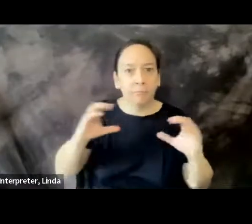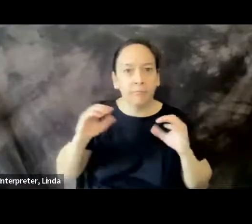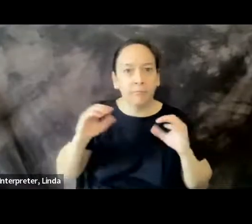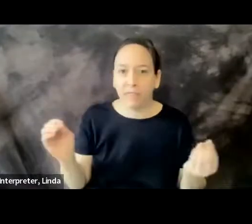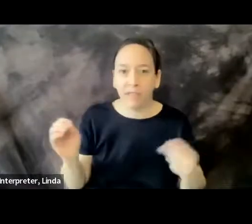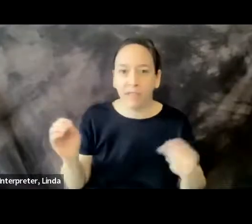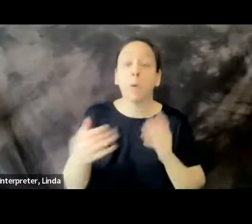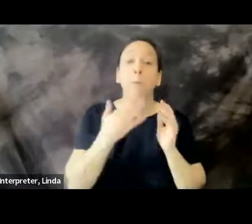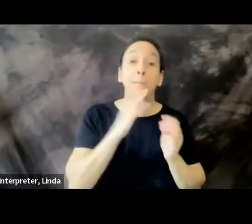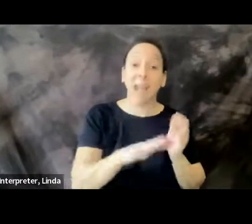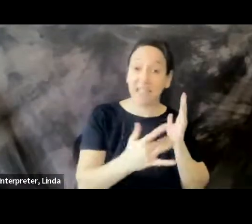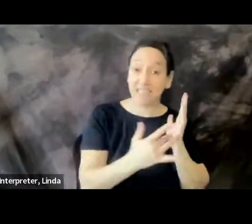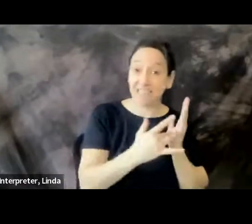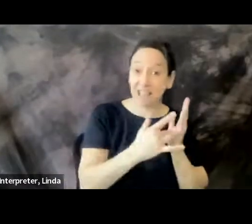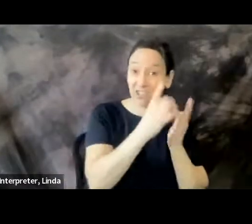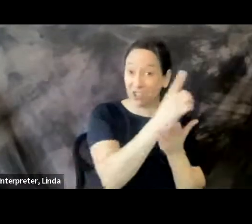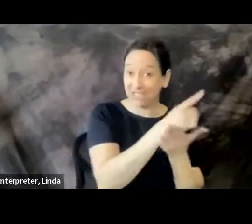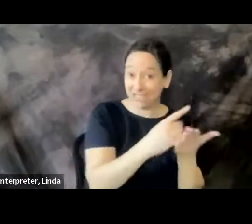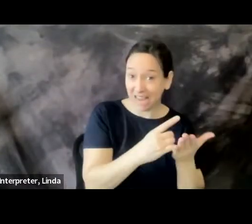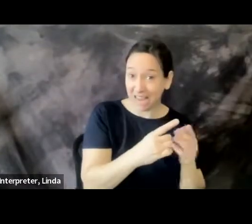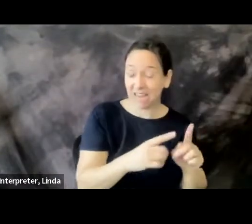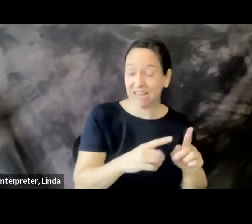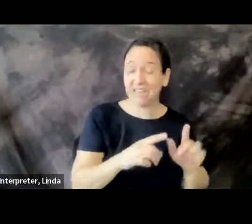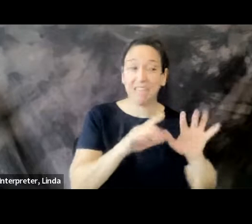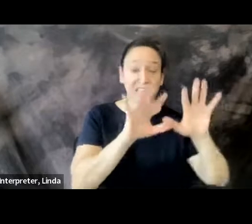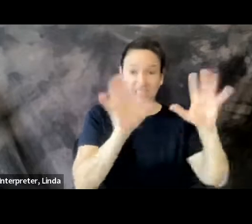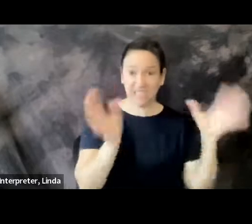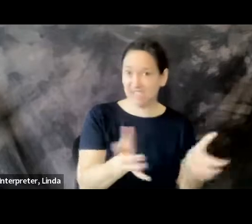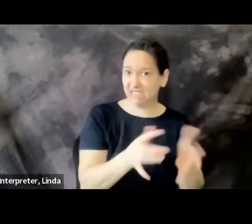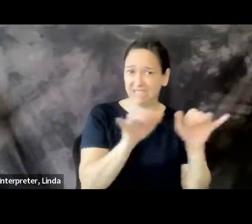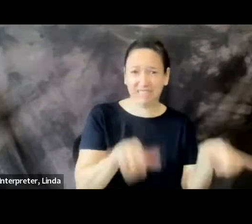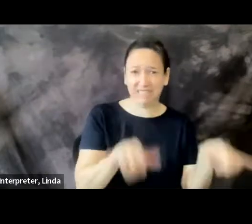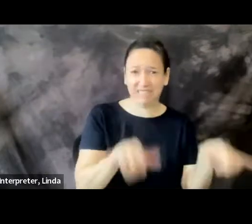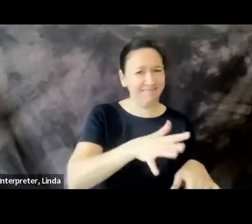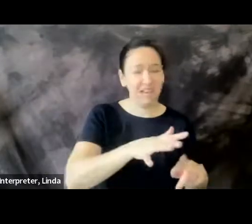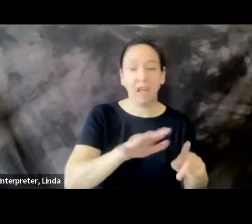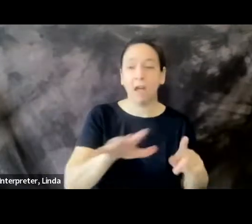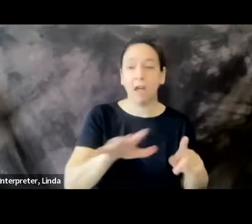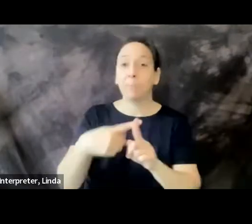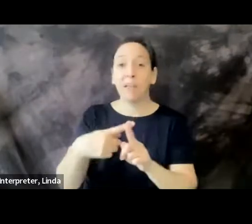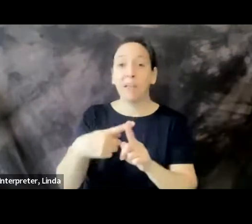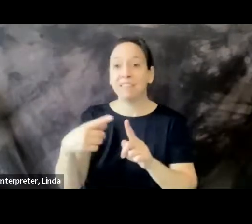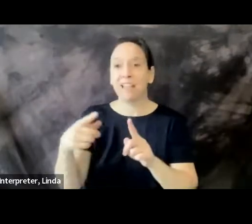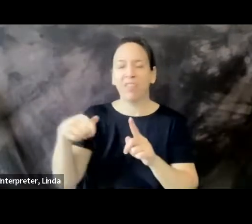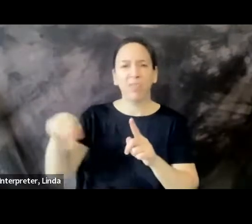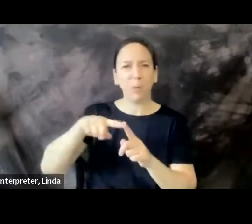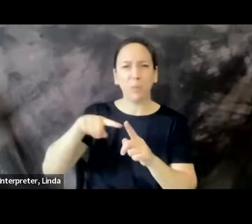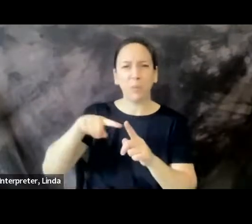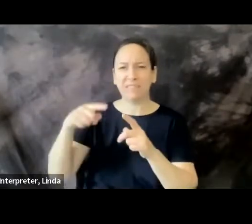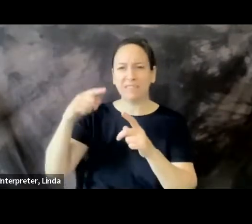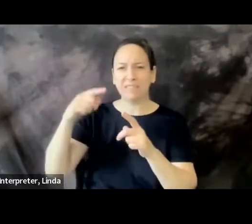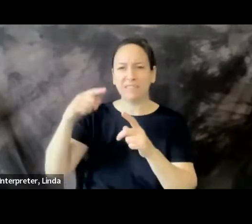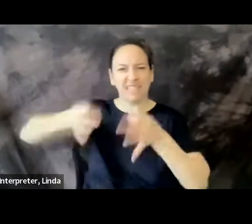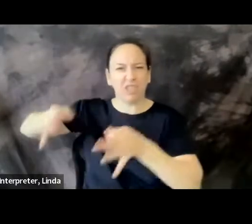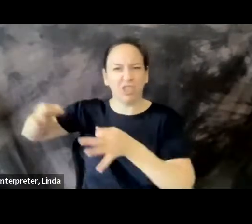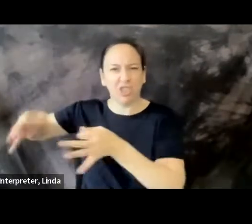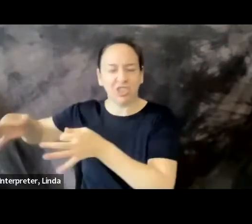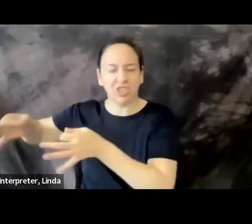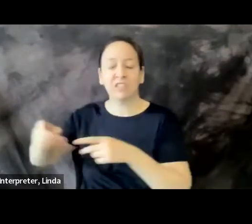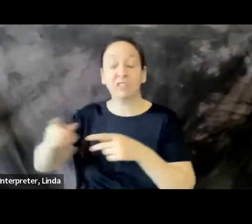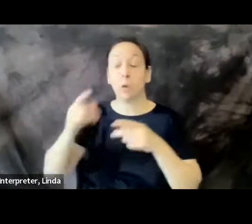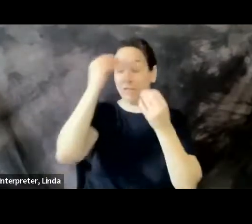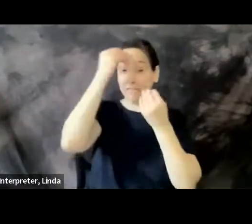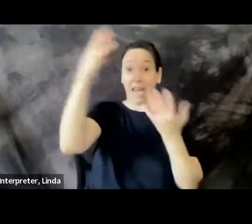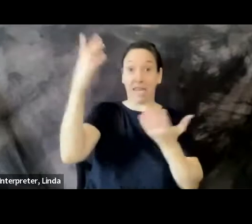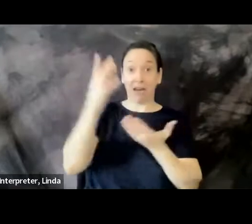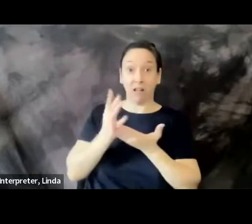bad technology design and these kind of discretionary decisions. And so I think from a data collection point of view, it's just important